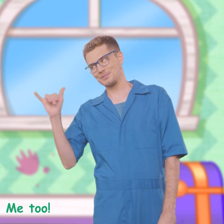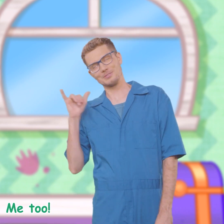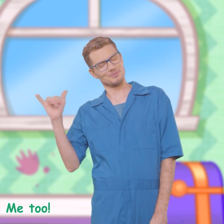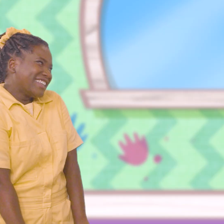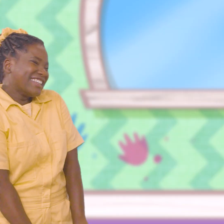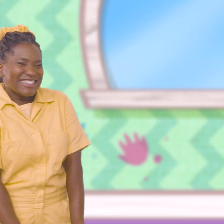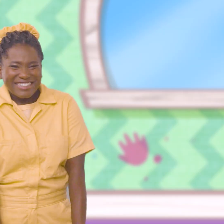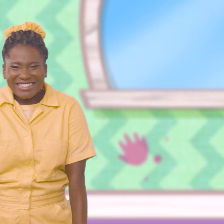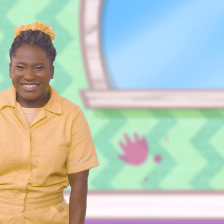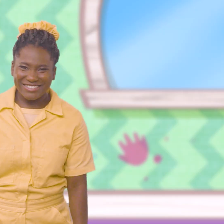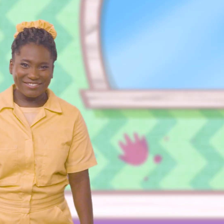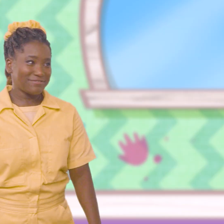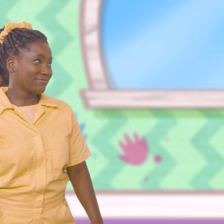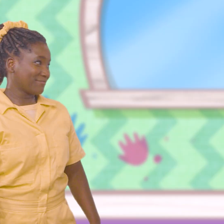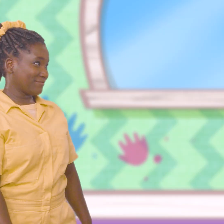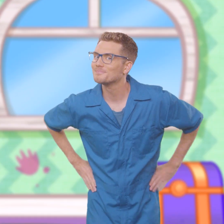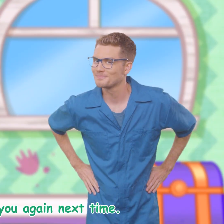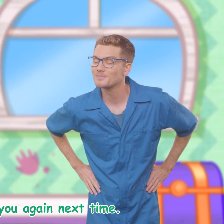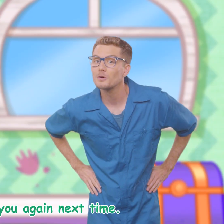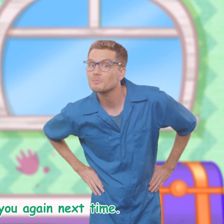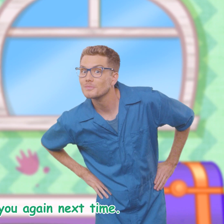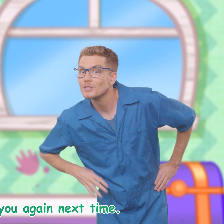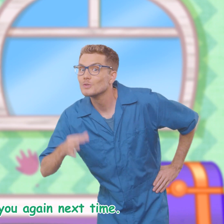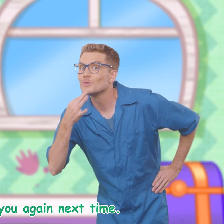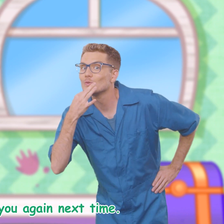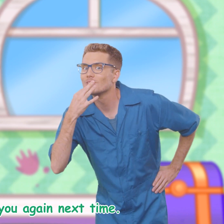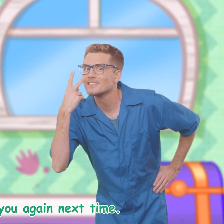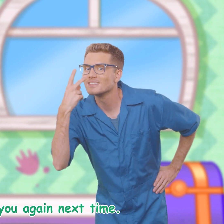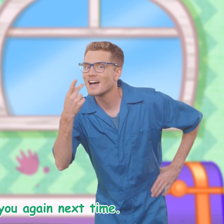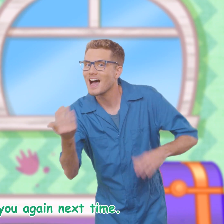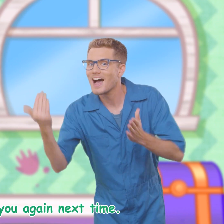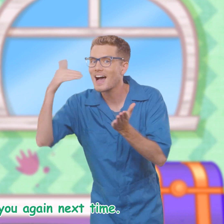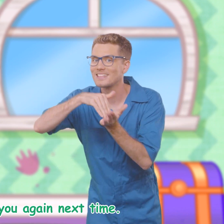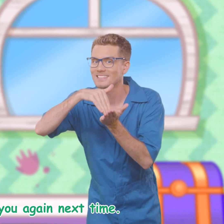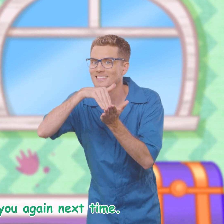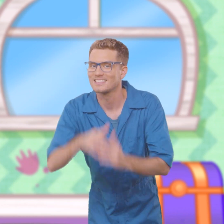too. We'll see you again next time.